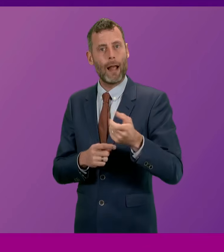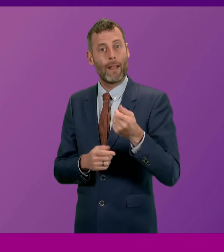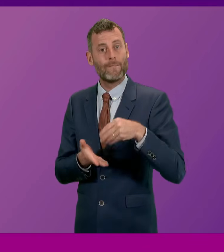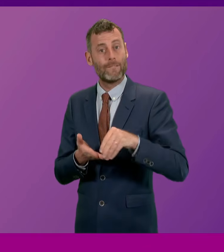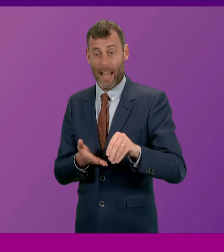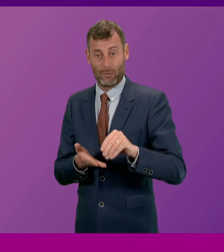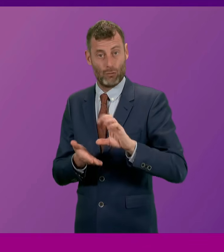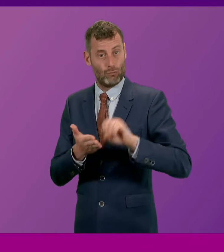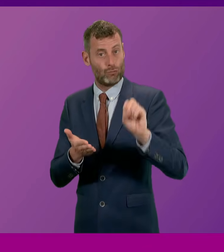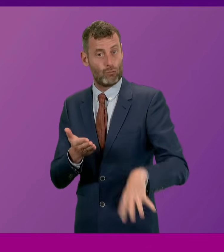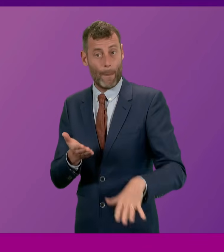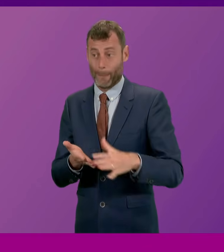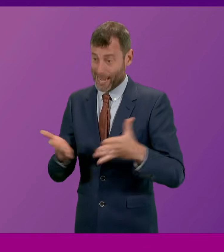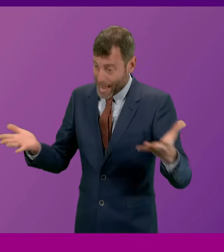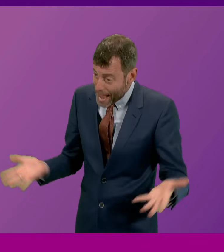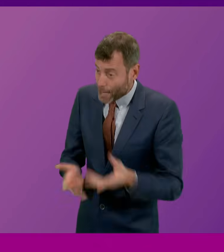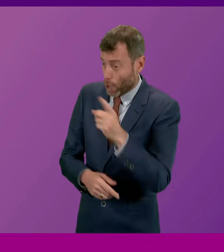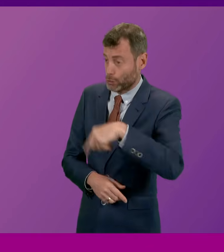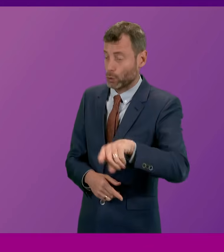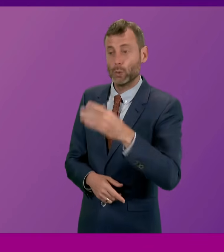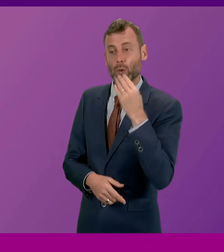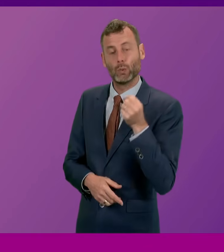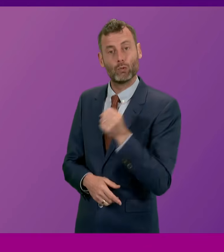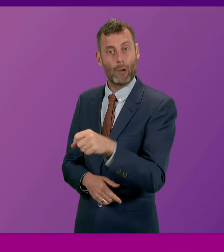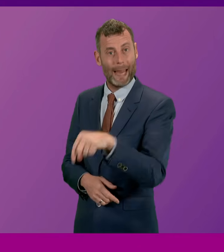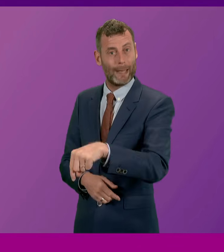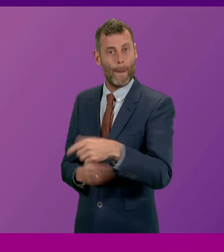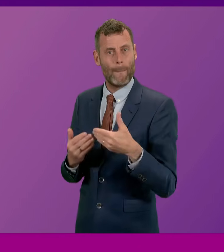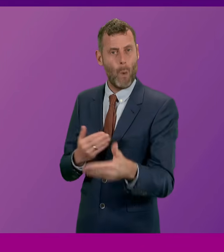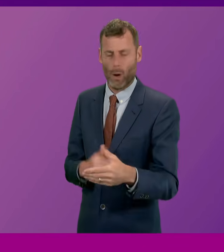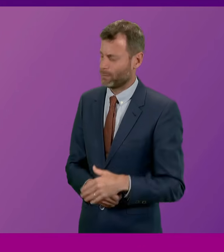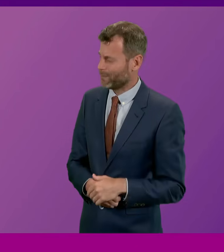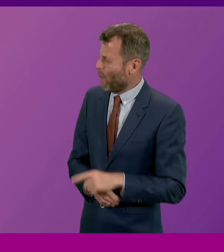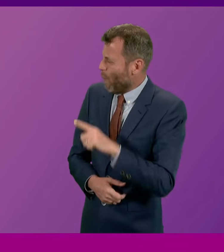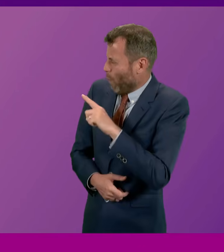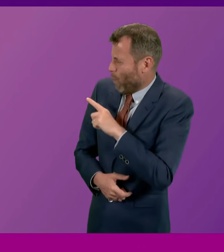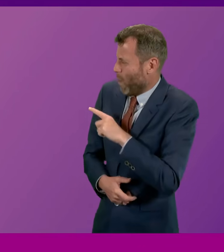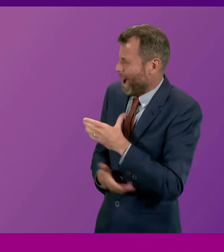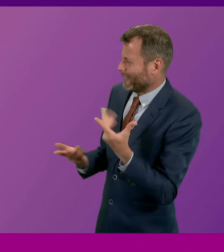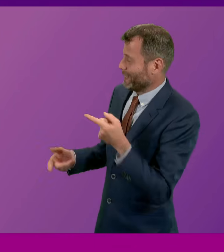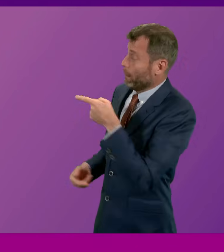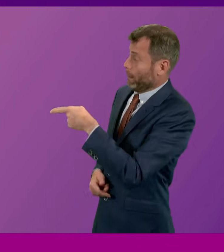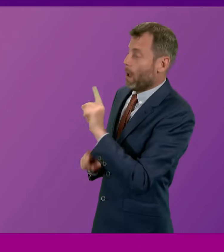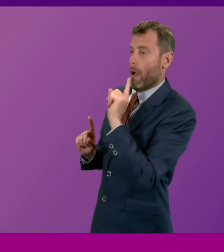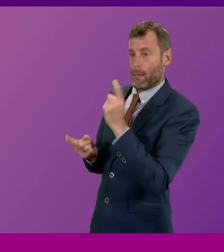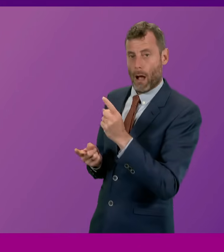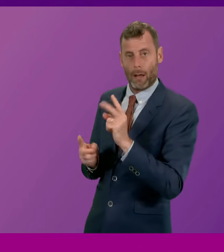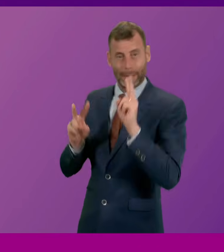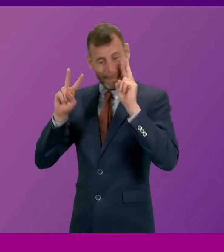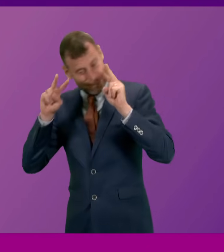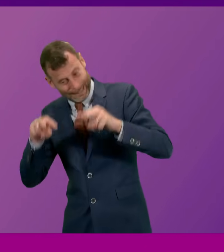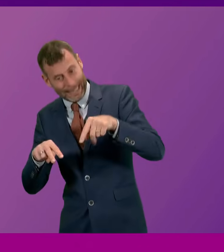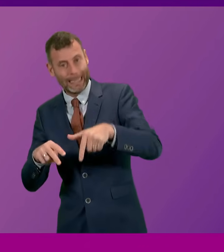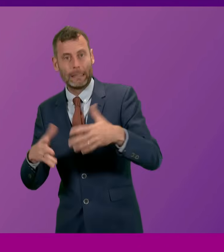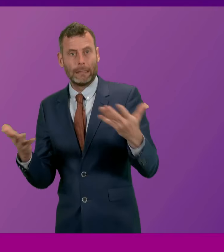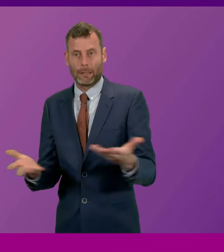to encourage more people to go onto the train. Why can't Mr Stewart find something